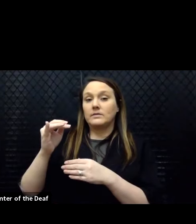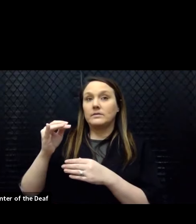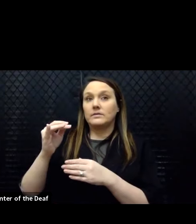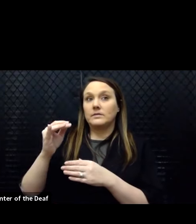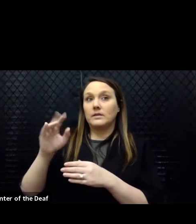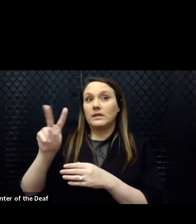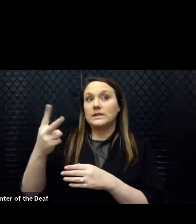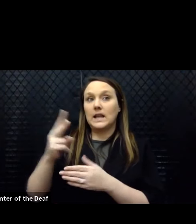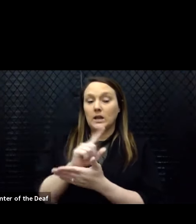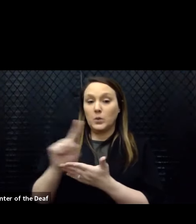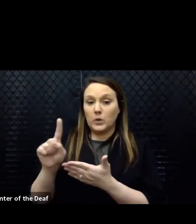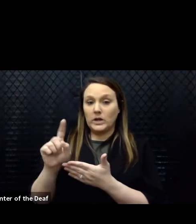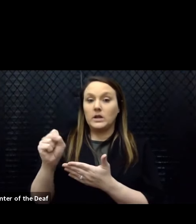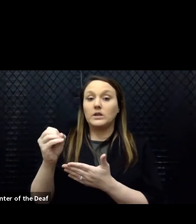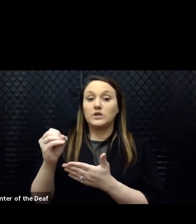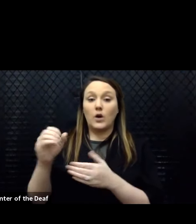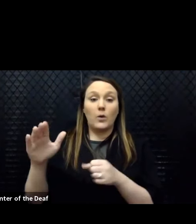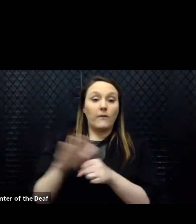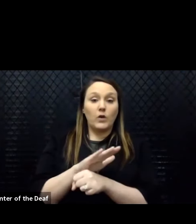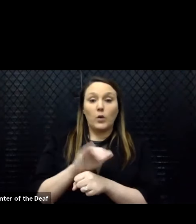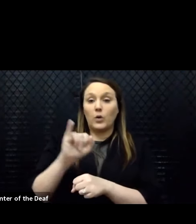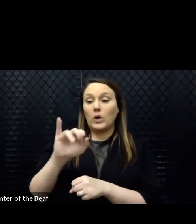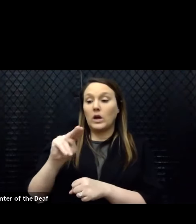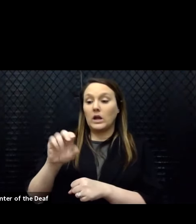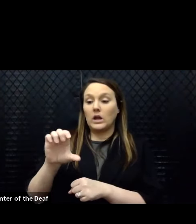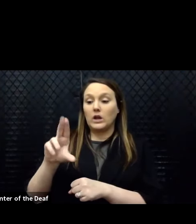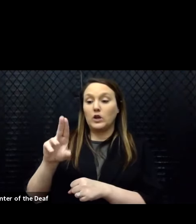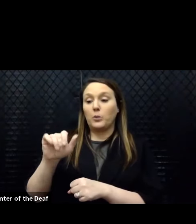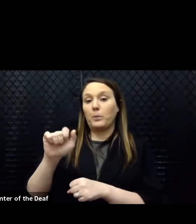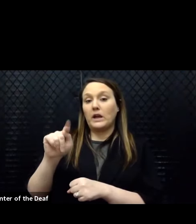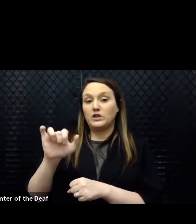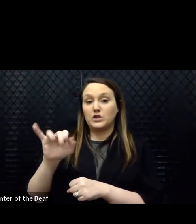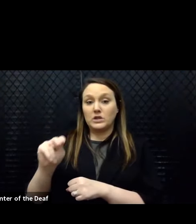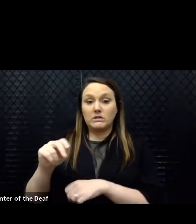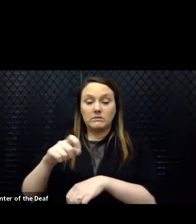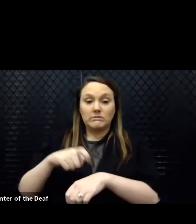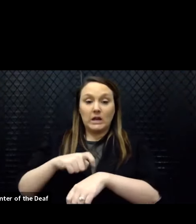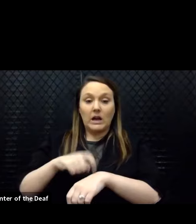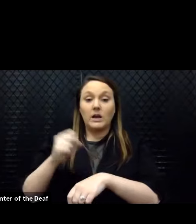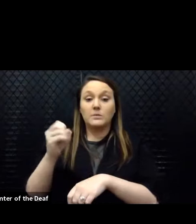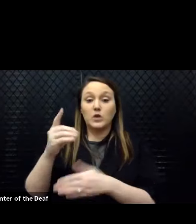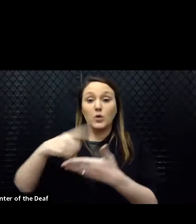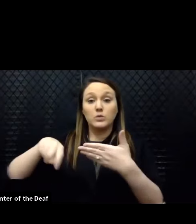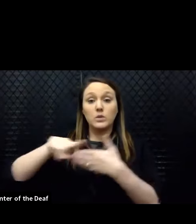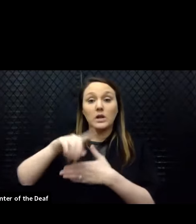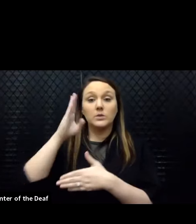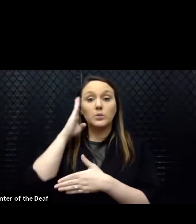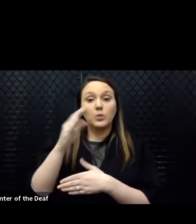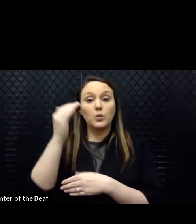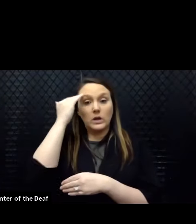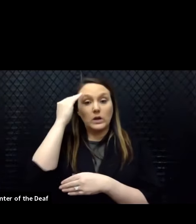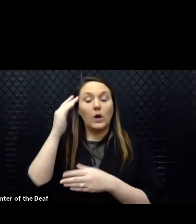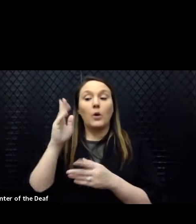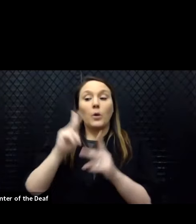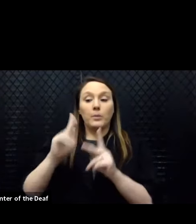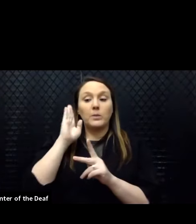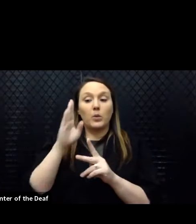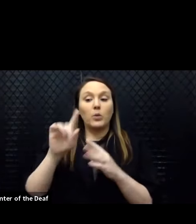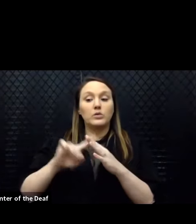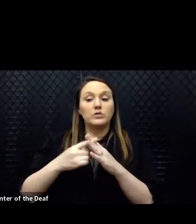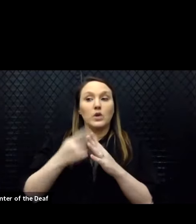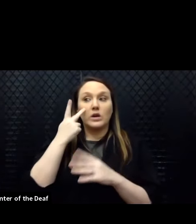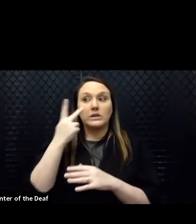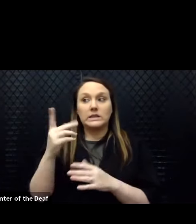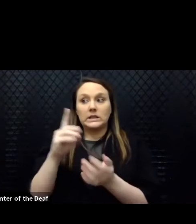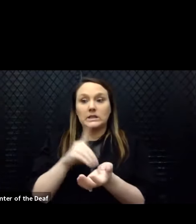second week. So we've gone through a full incubation period at this point. So I think next week we would really know, people would have started to see the doctor if they needed